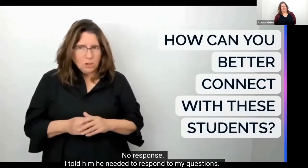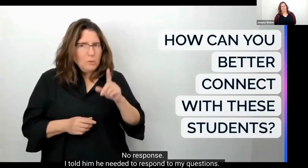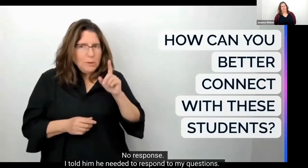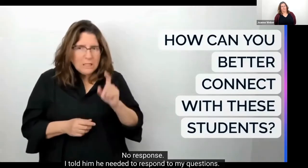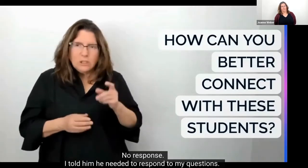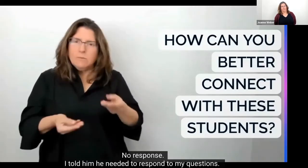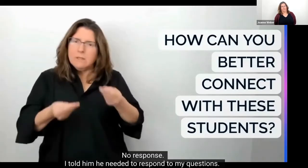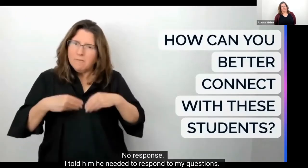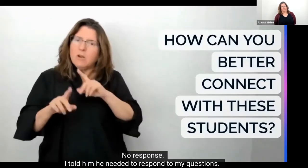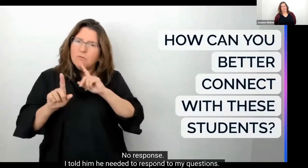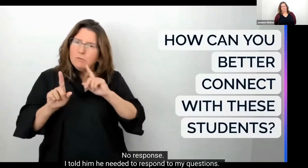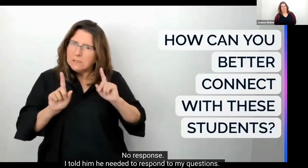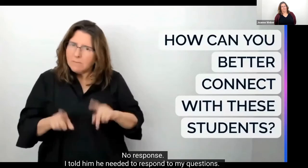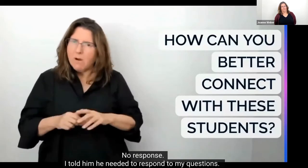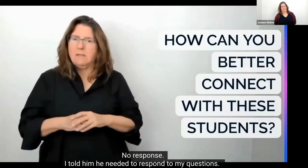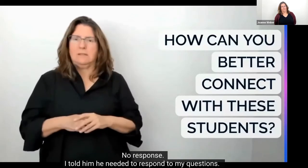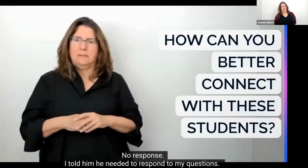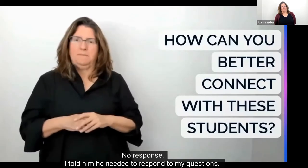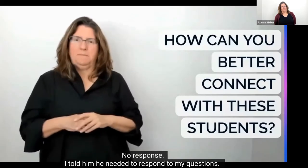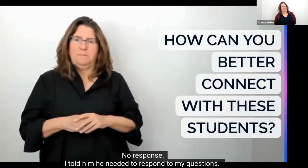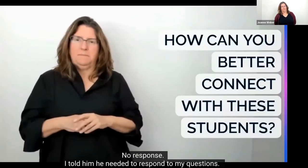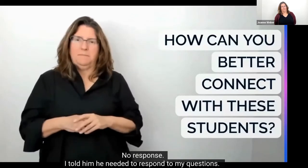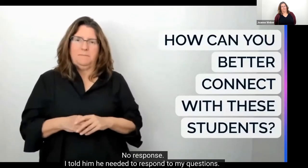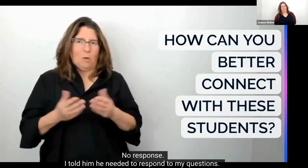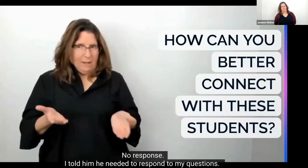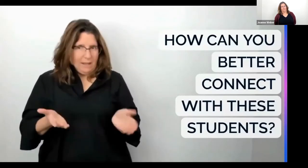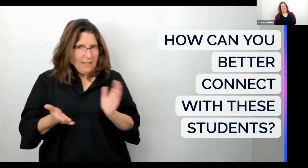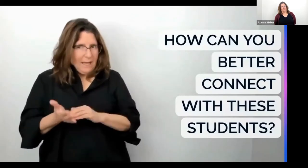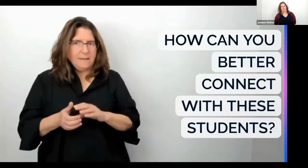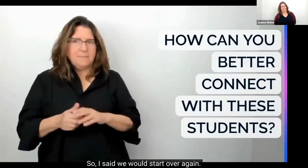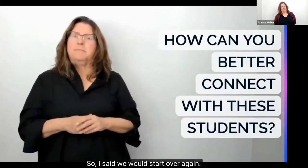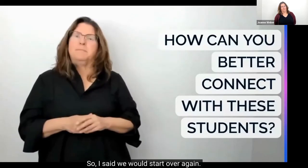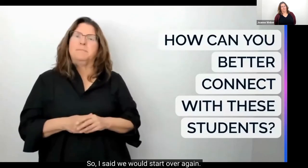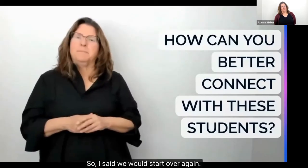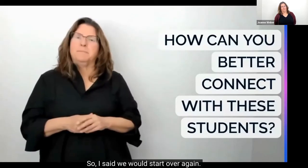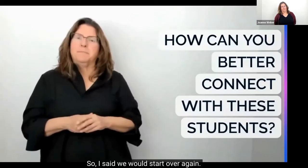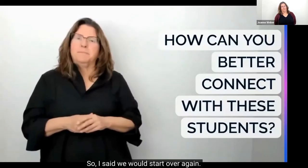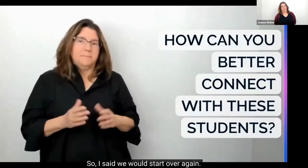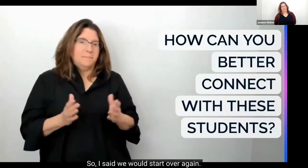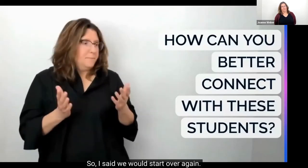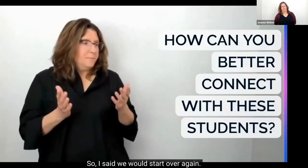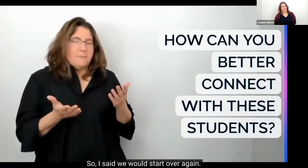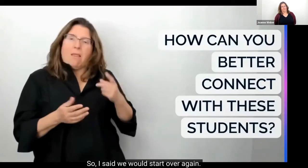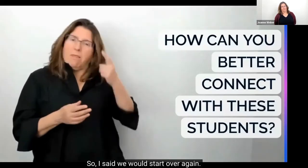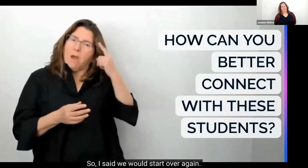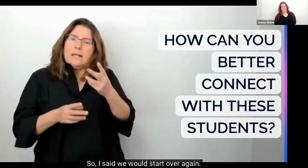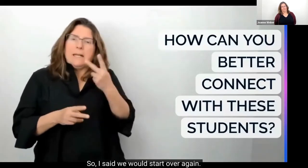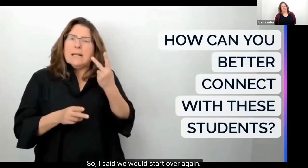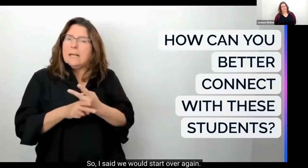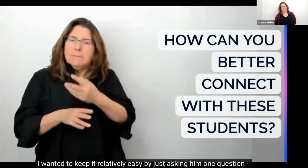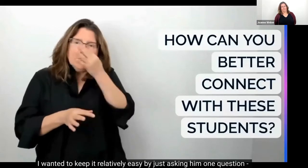No response. I told him he needed to respond to my questions. So I said we would start over